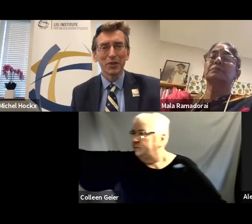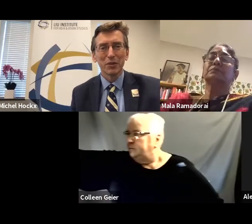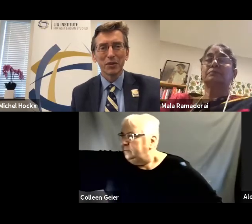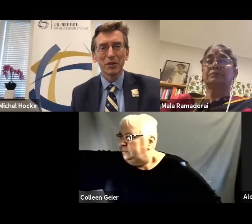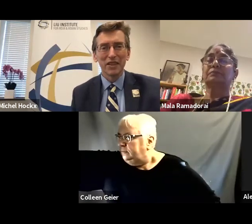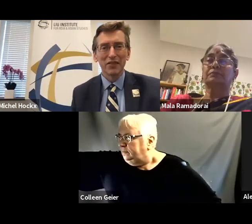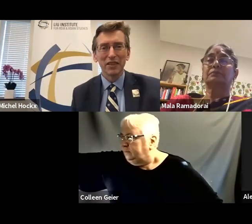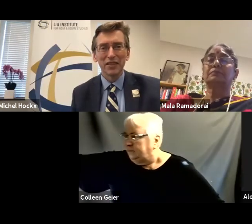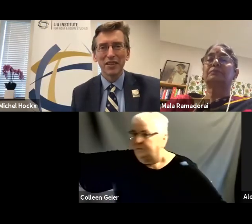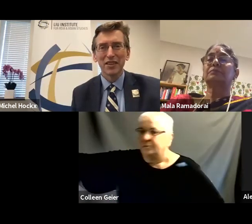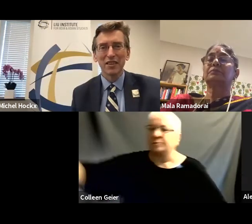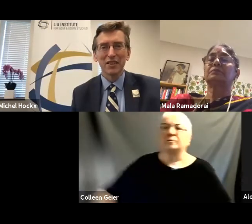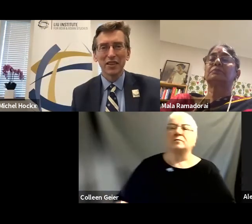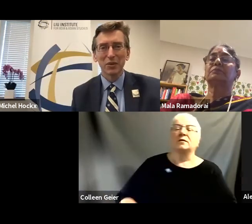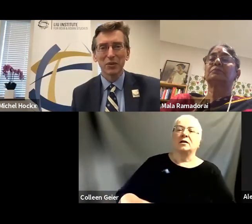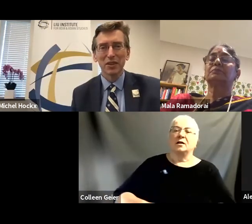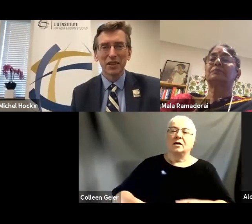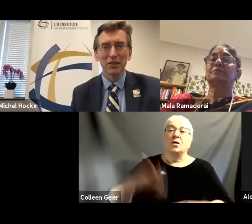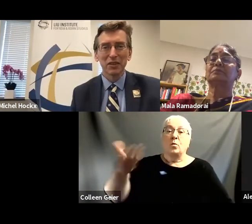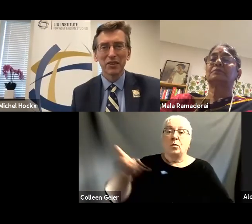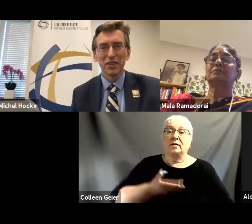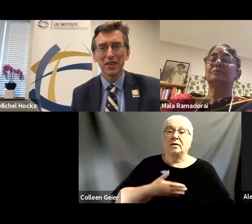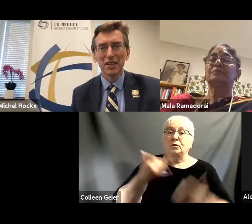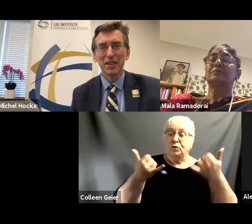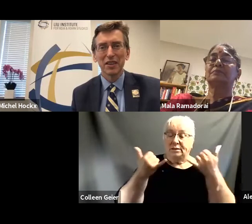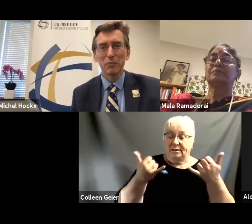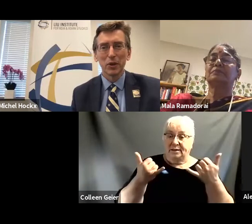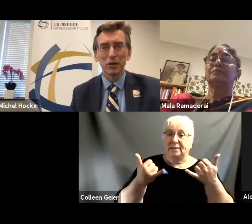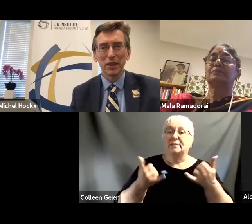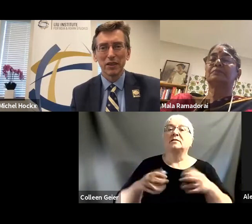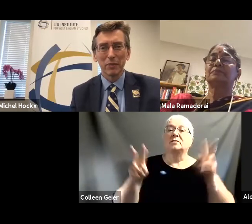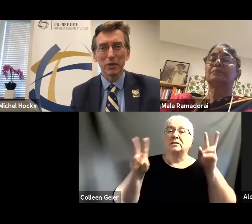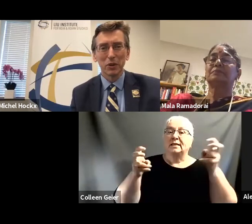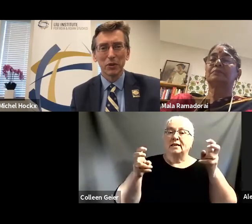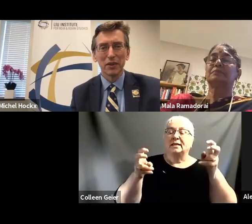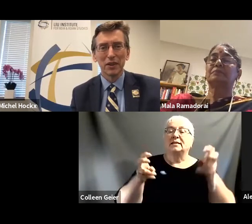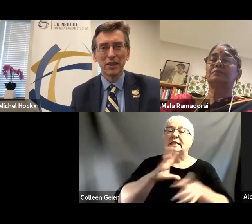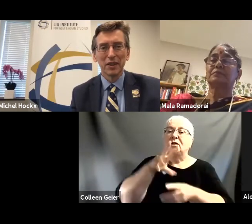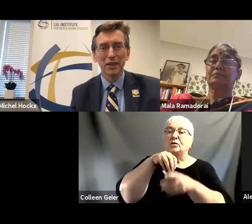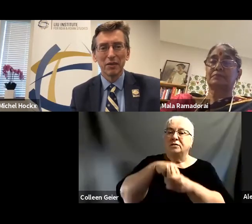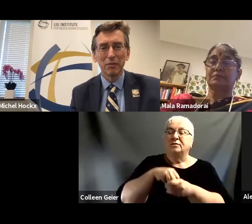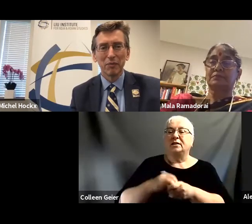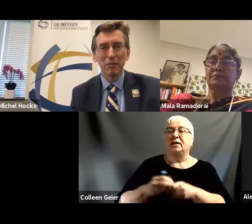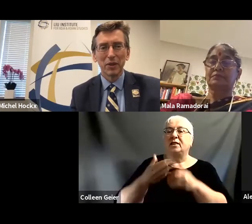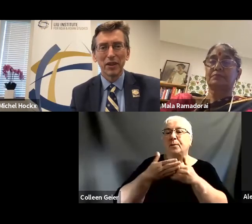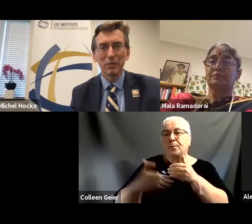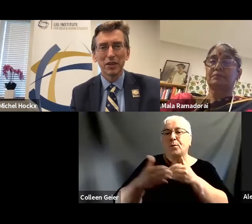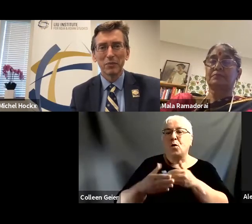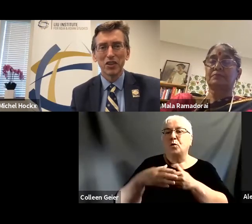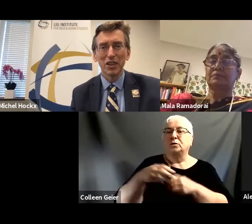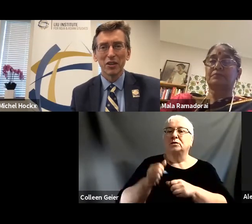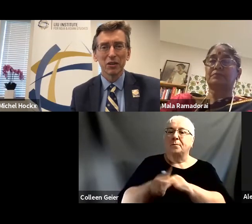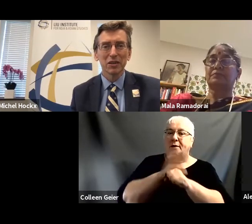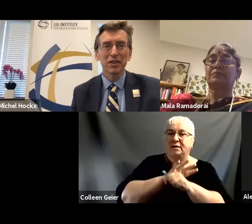Welcome to today's event entitled Inclusivity in a Post-Pandemic World. My name